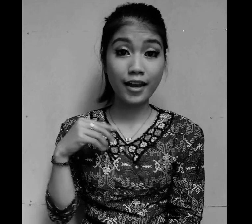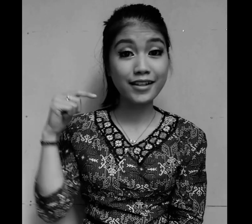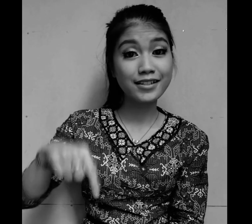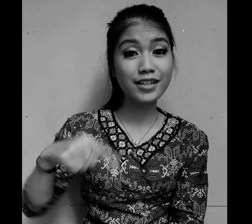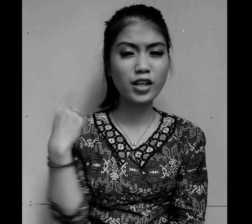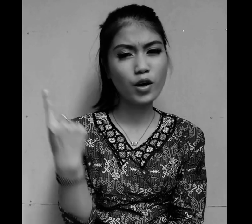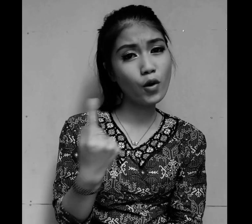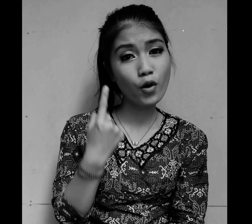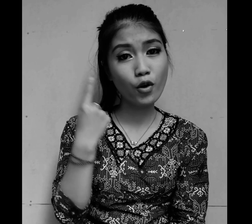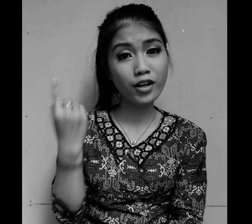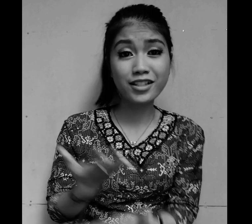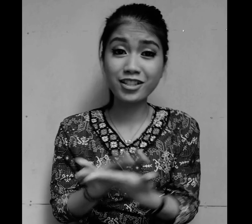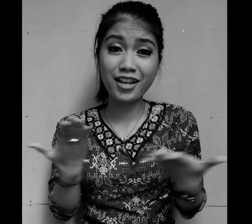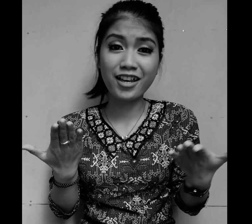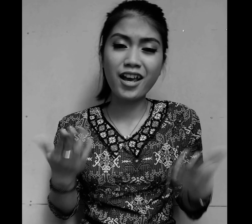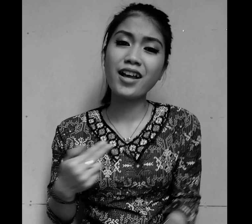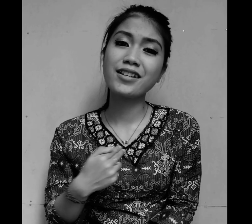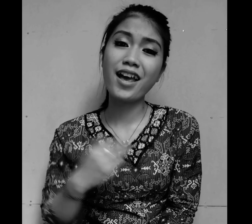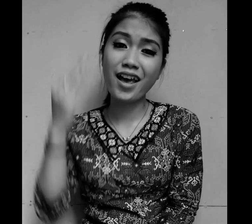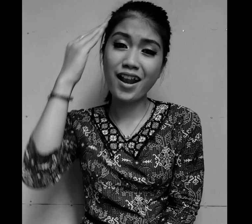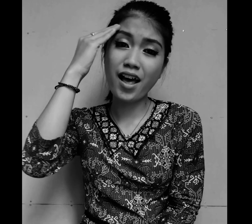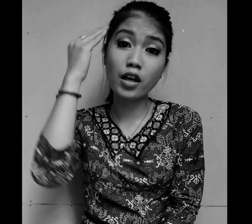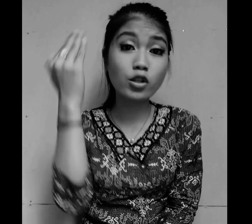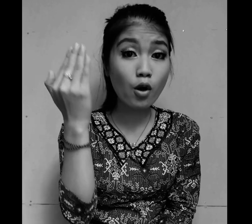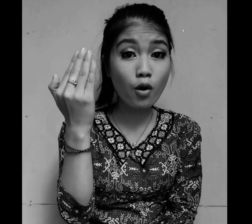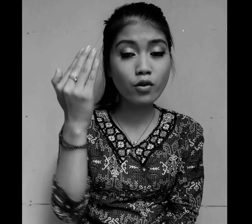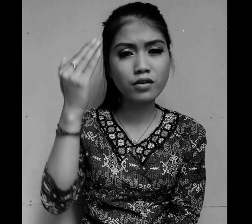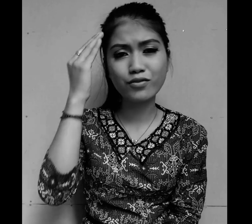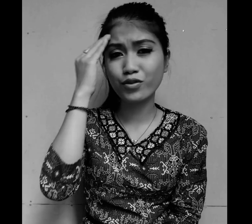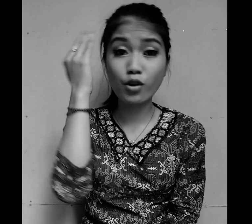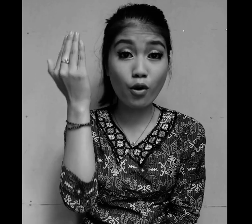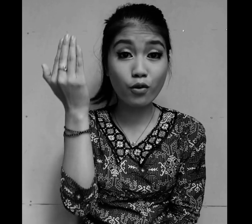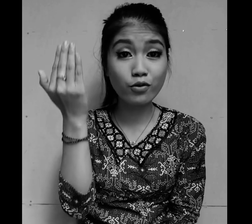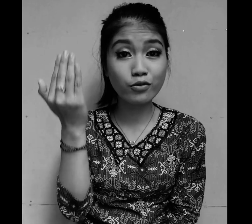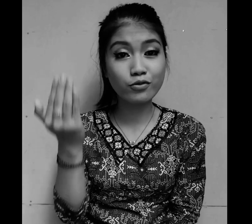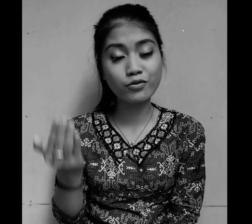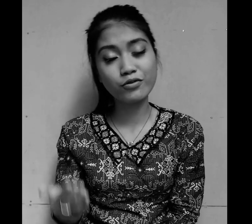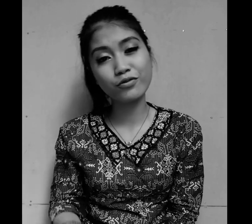And it's the only thing that I know. No,